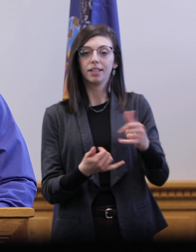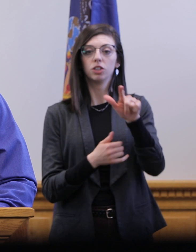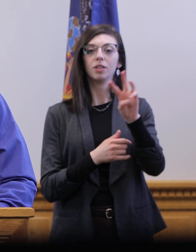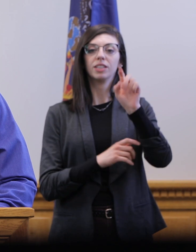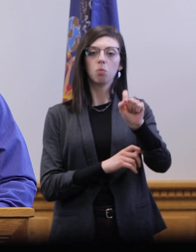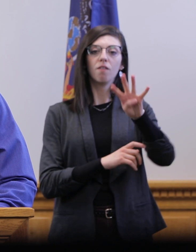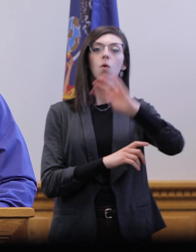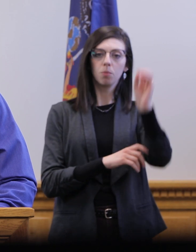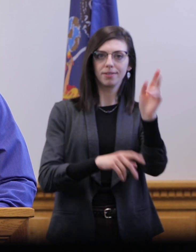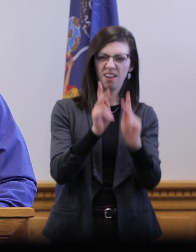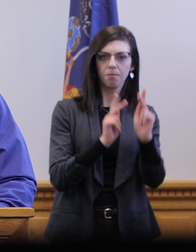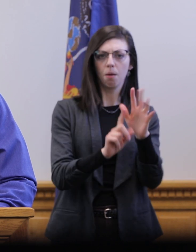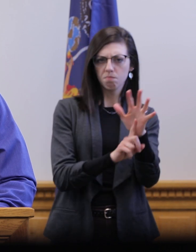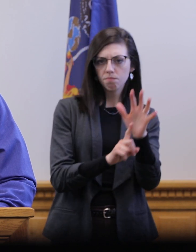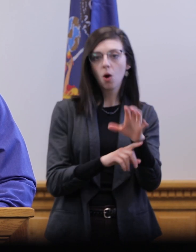26.4%, or